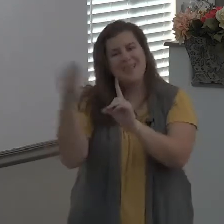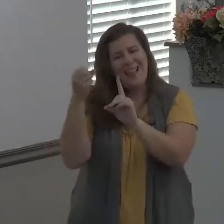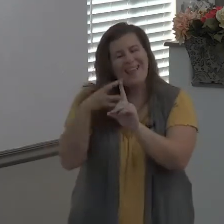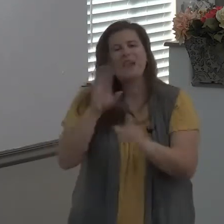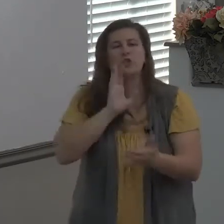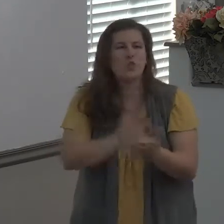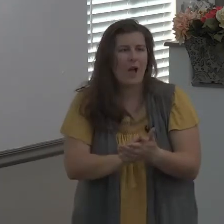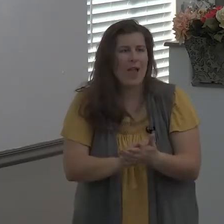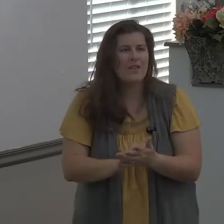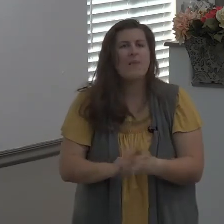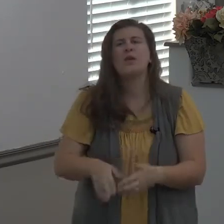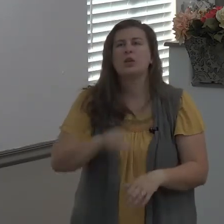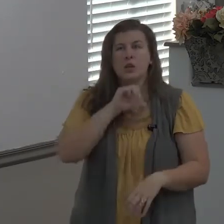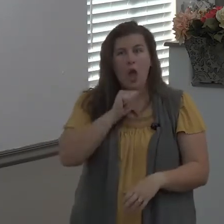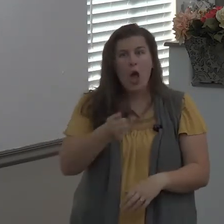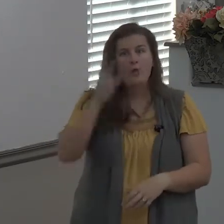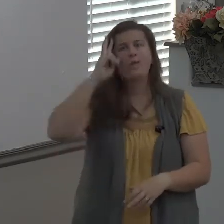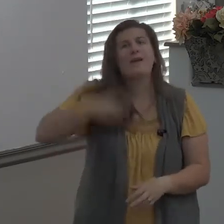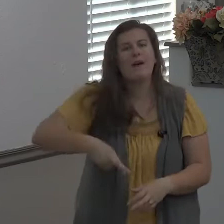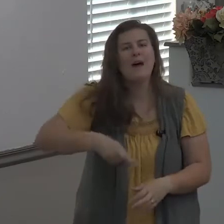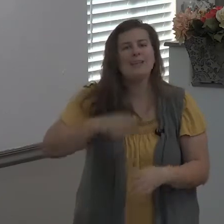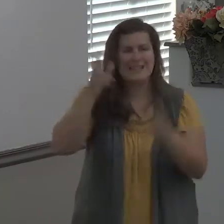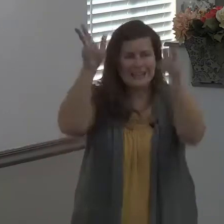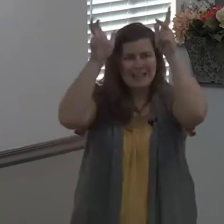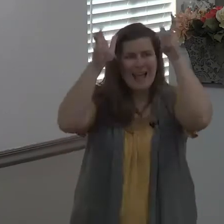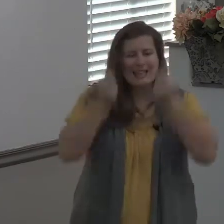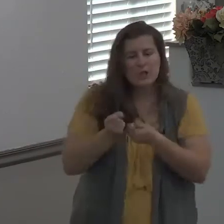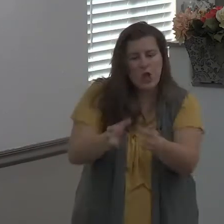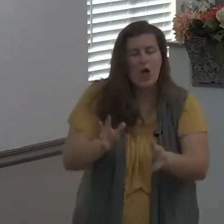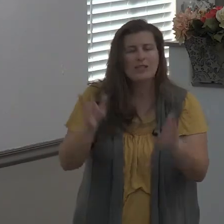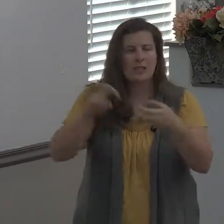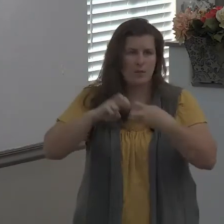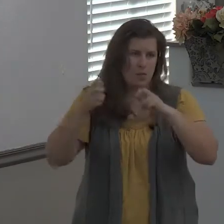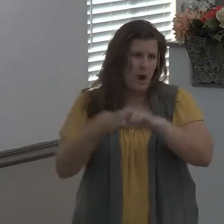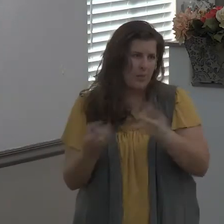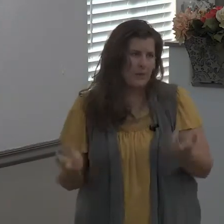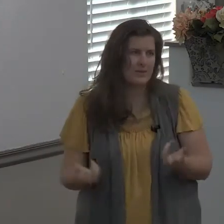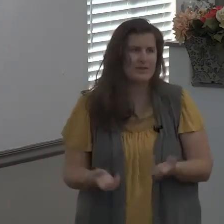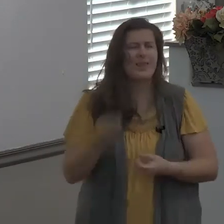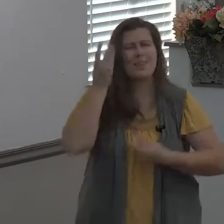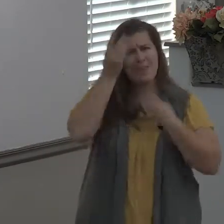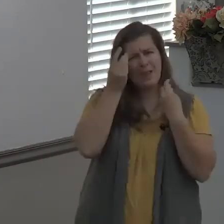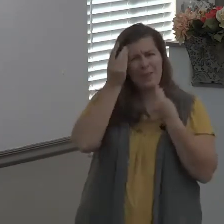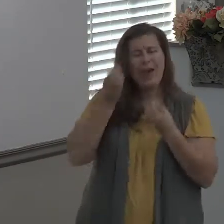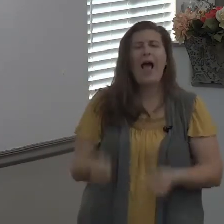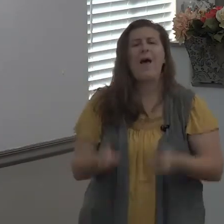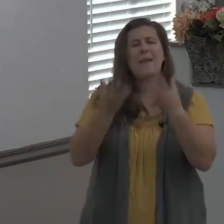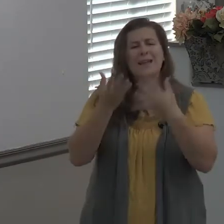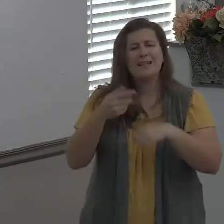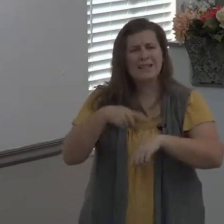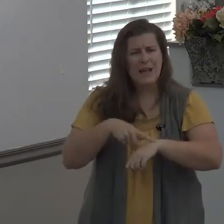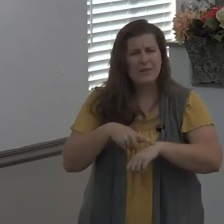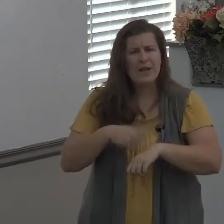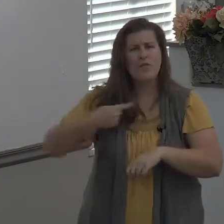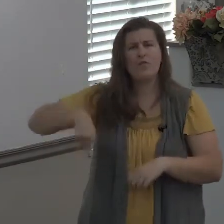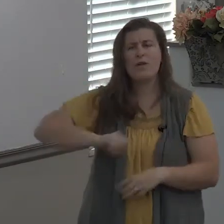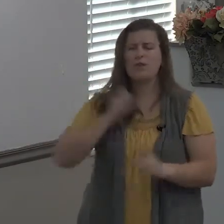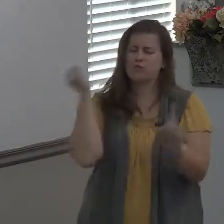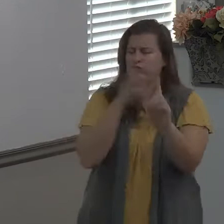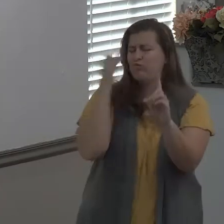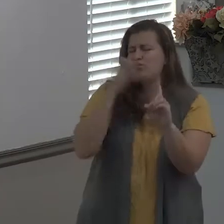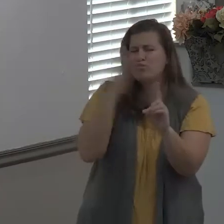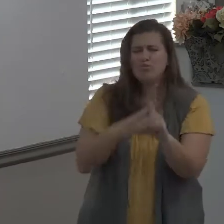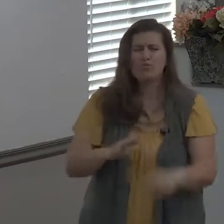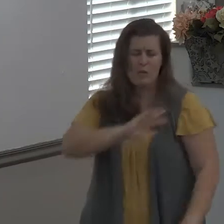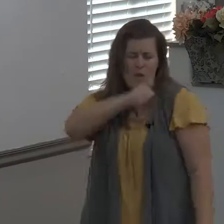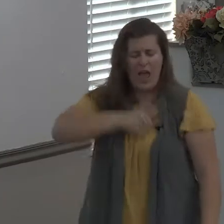to destroy your marriage and you're yelling at your wife, not recognizing that Satan's the one causing the problems. Now think with me